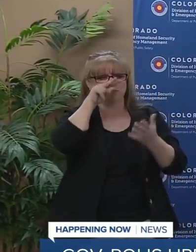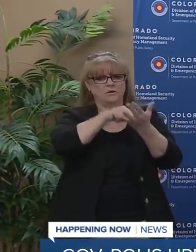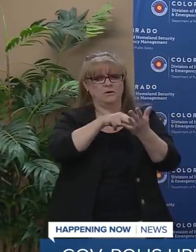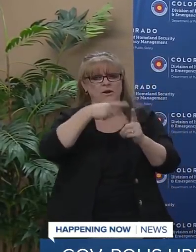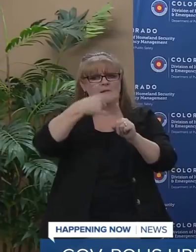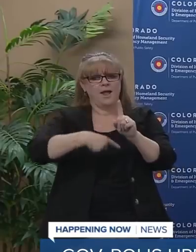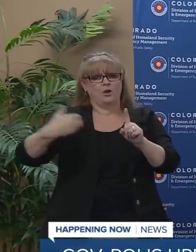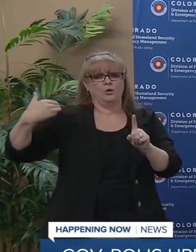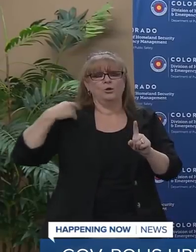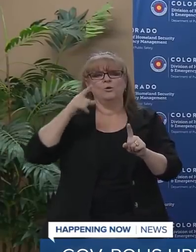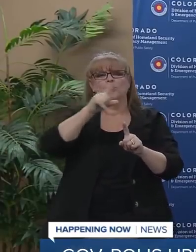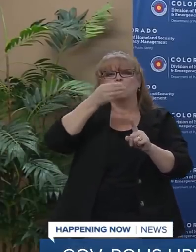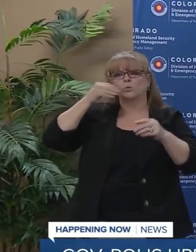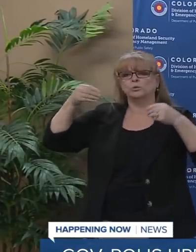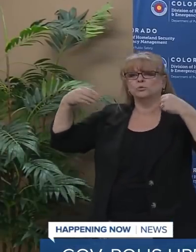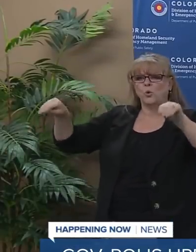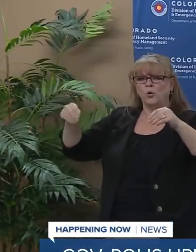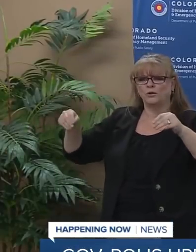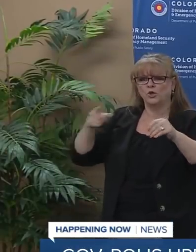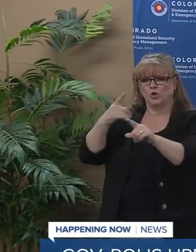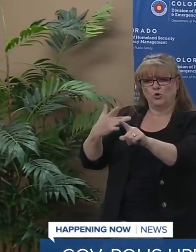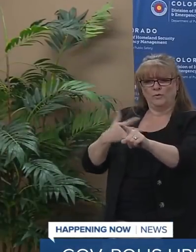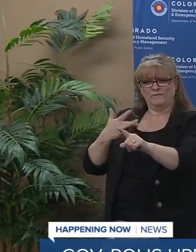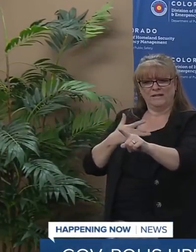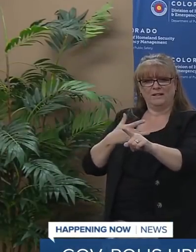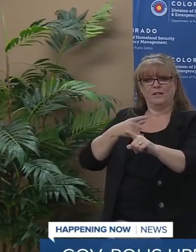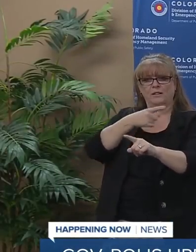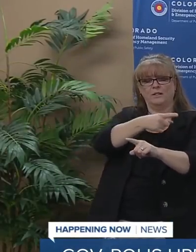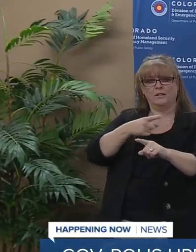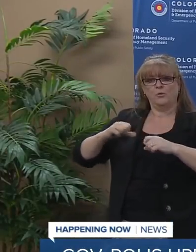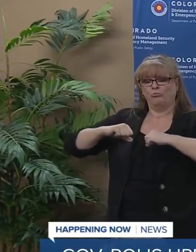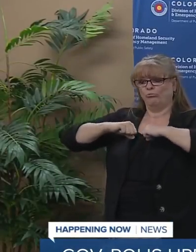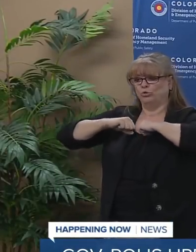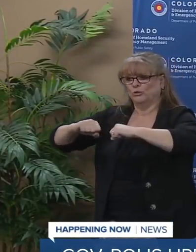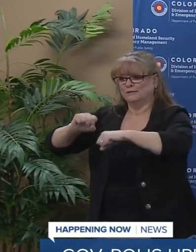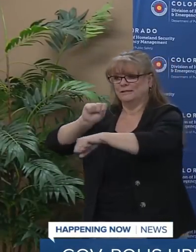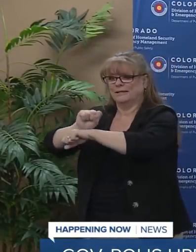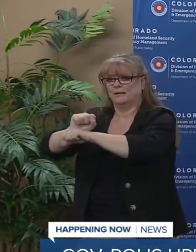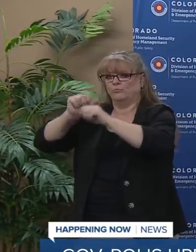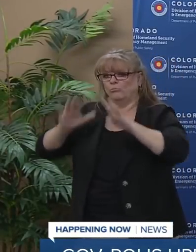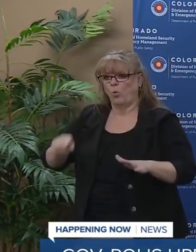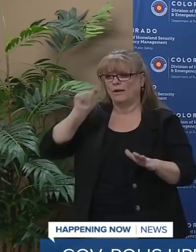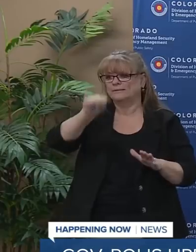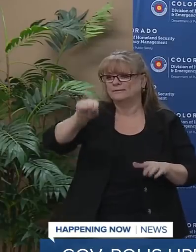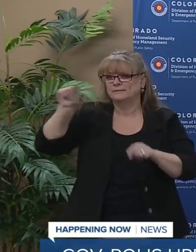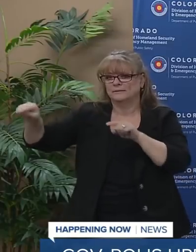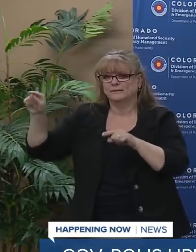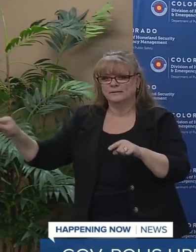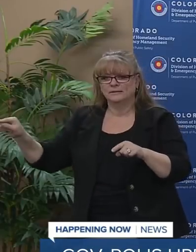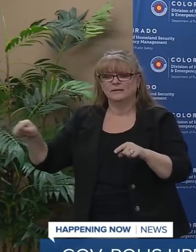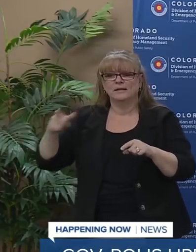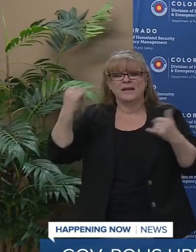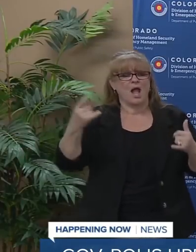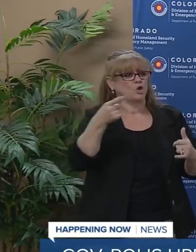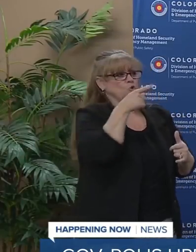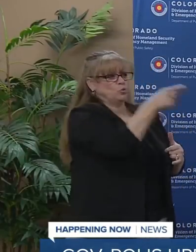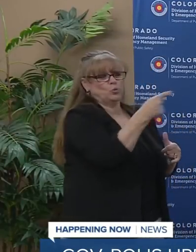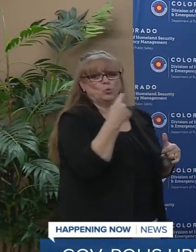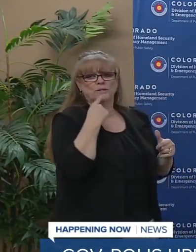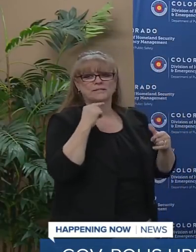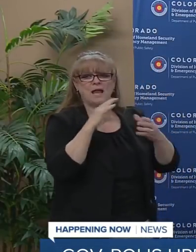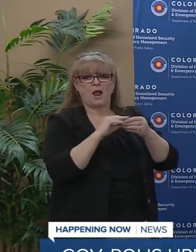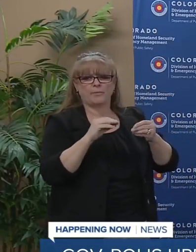to ensure the safety of the employees? And then also, kind of going off of what you said today, how long would you suggest that grocery workers wear